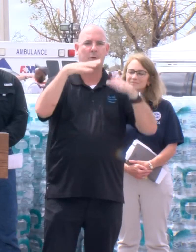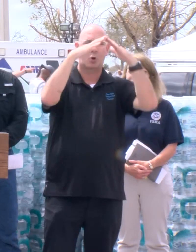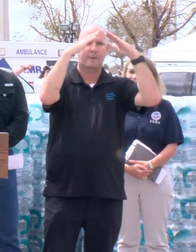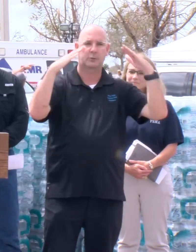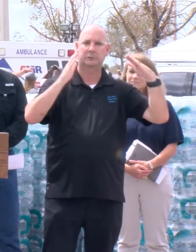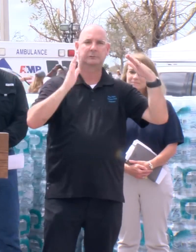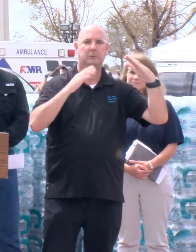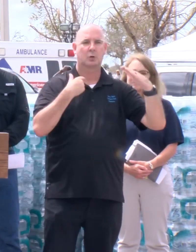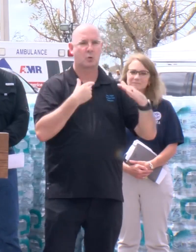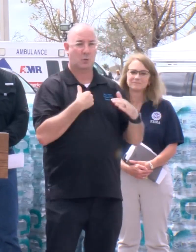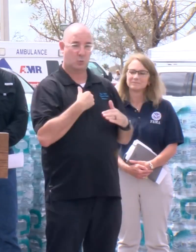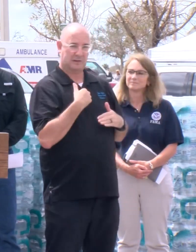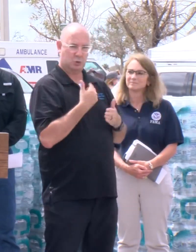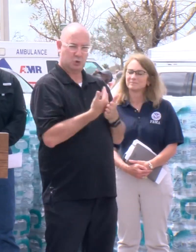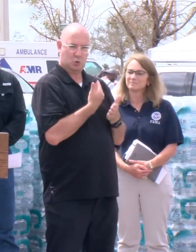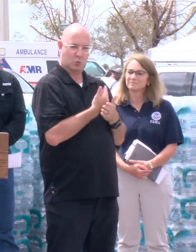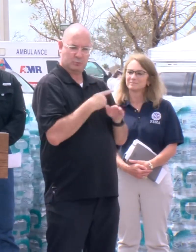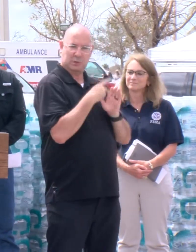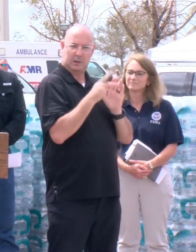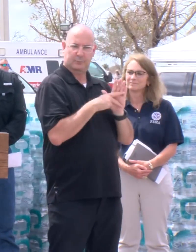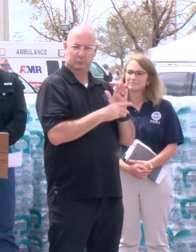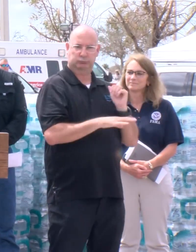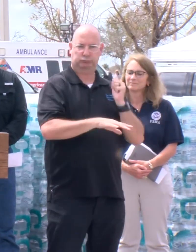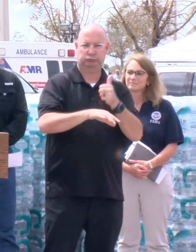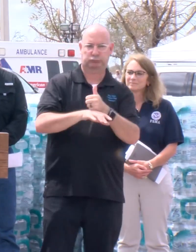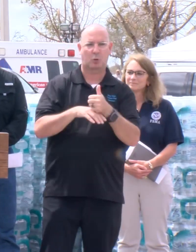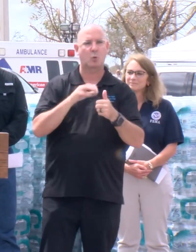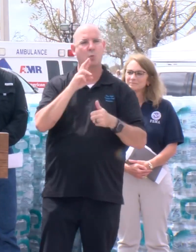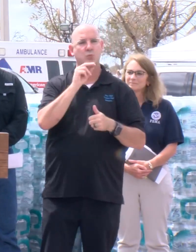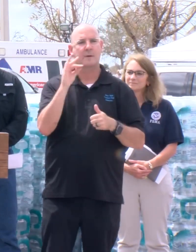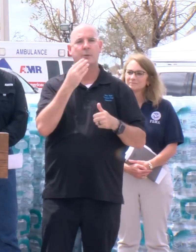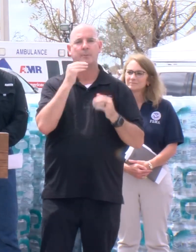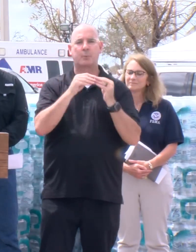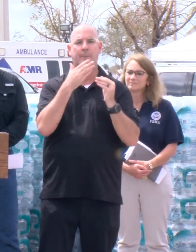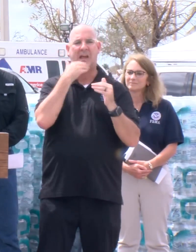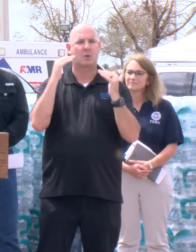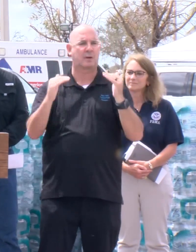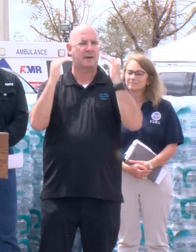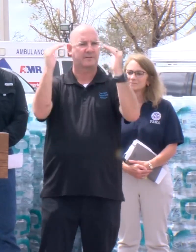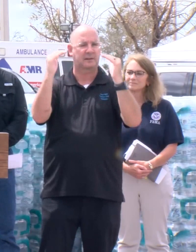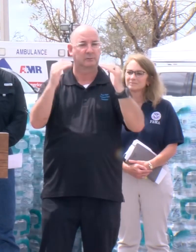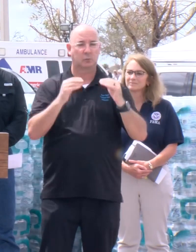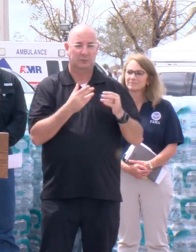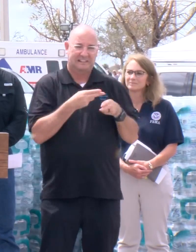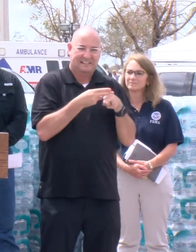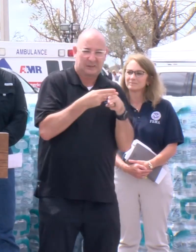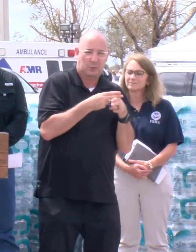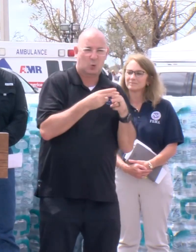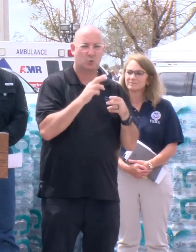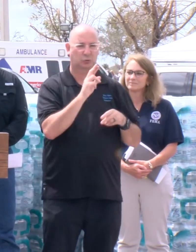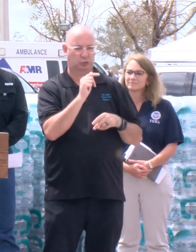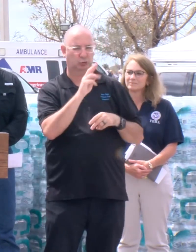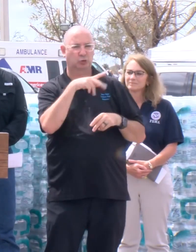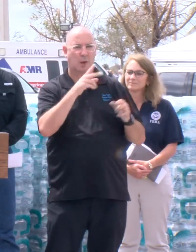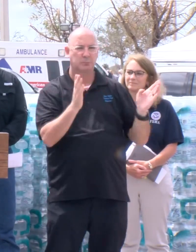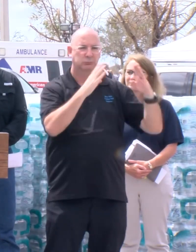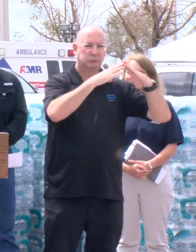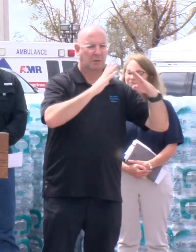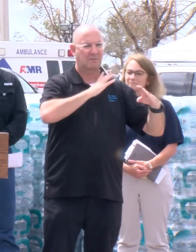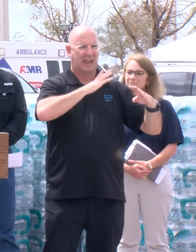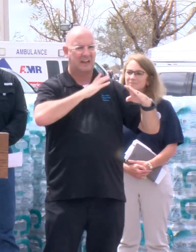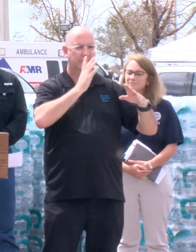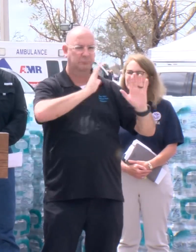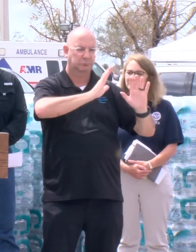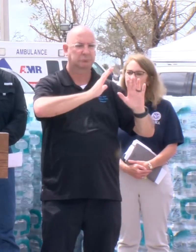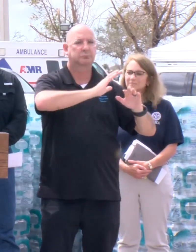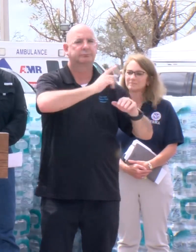So a lot of people like that too. Look, it depends on how long you're gonna need that on there. The damage varies. Some lose, you know, you lose a dozen